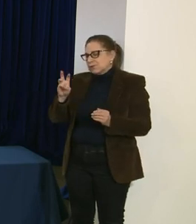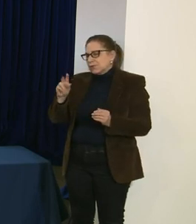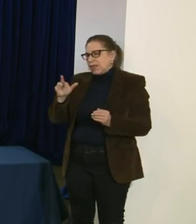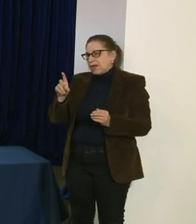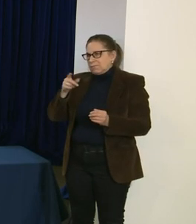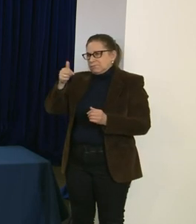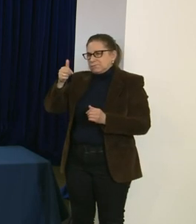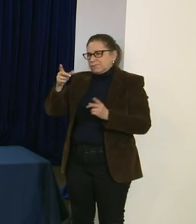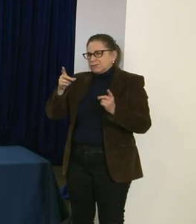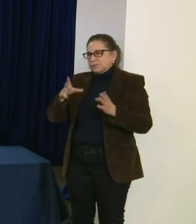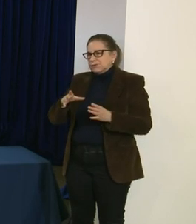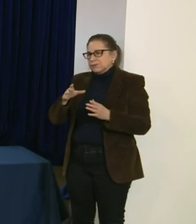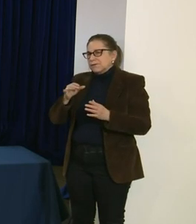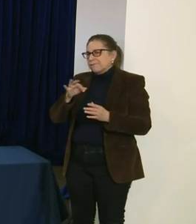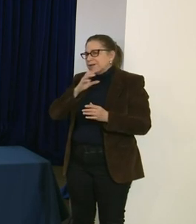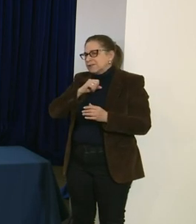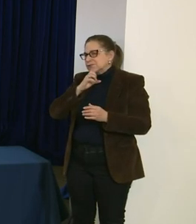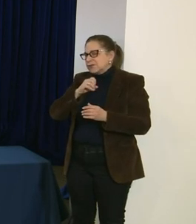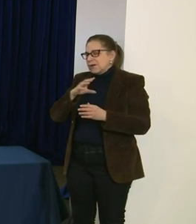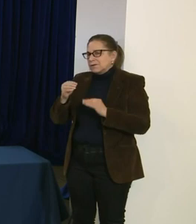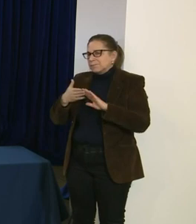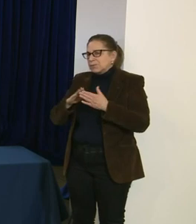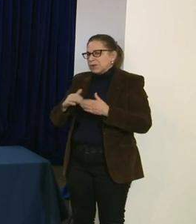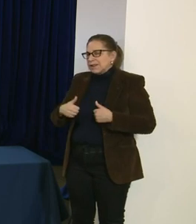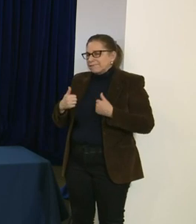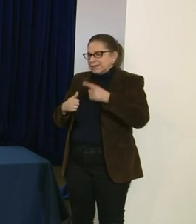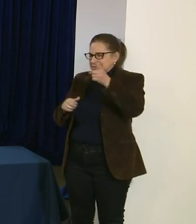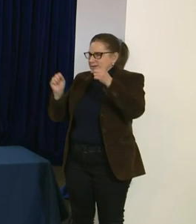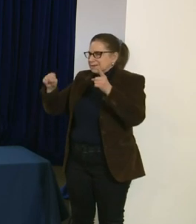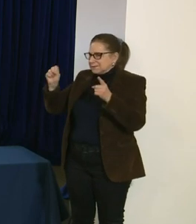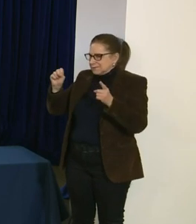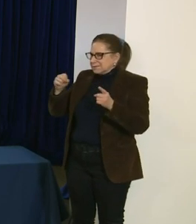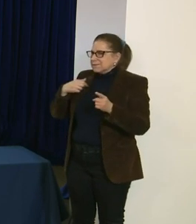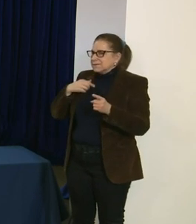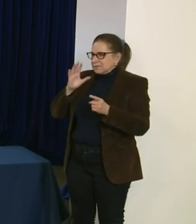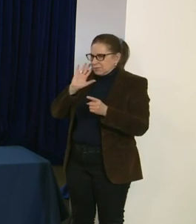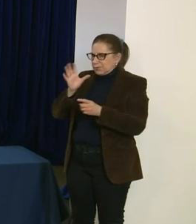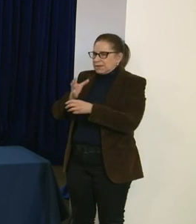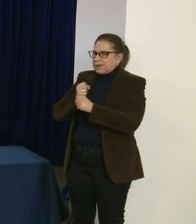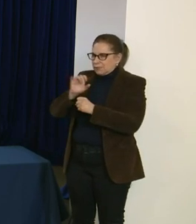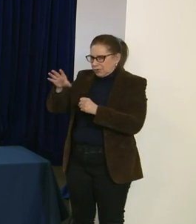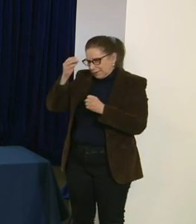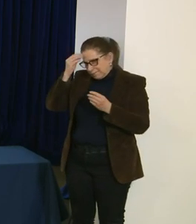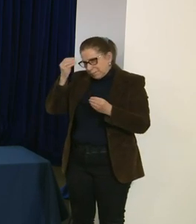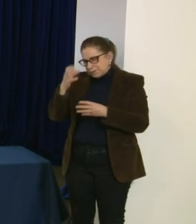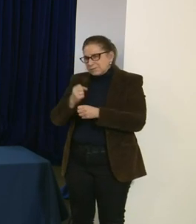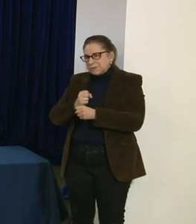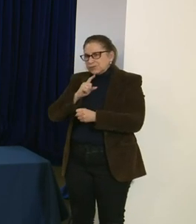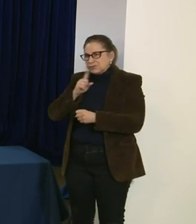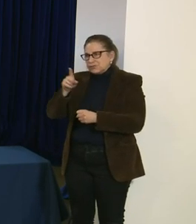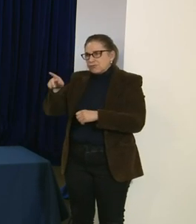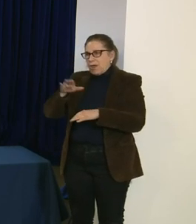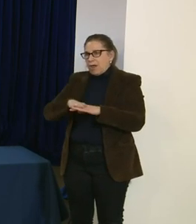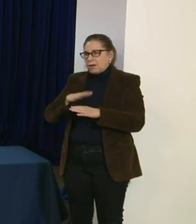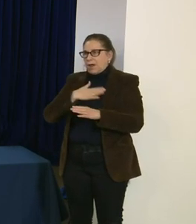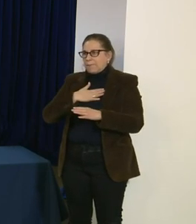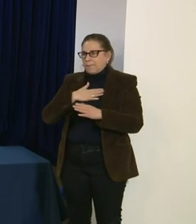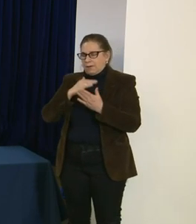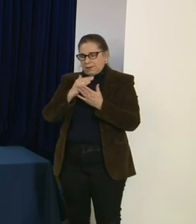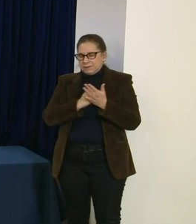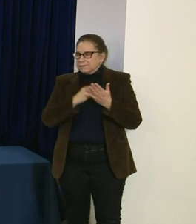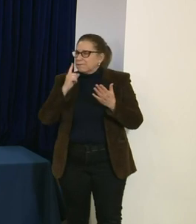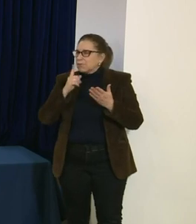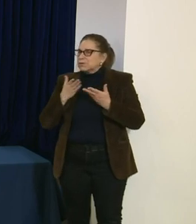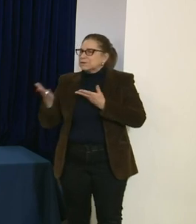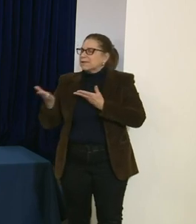Hi there. Yes, I would love to get your information just to make sure you are on our delivery list. But we have moved